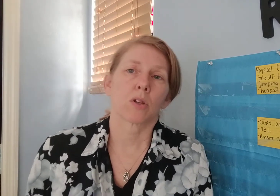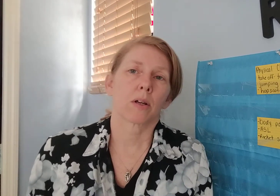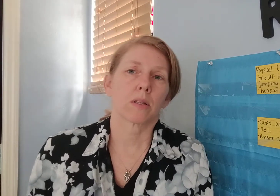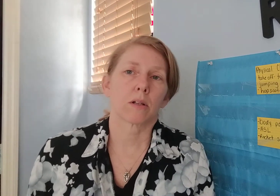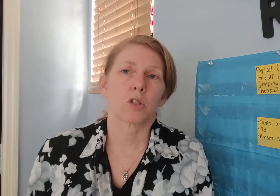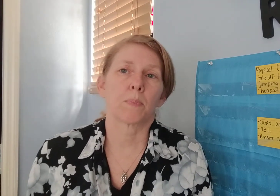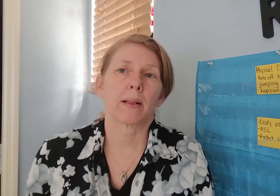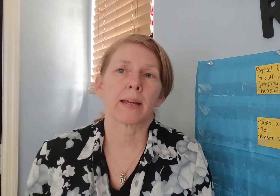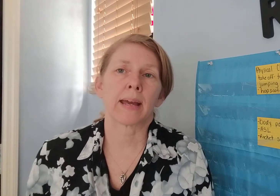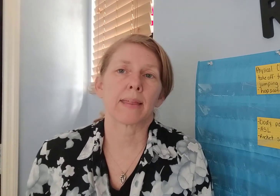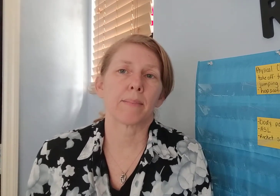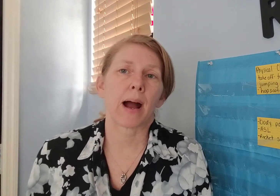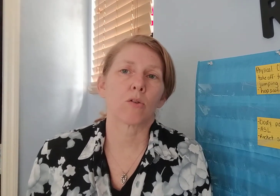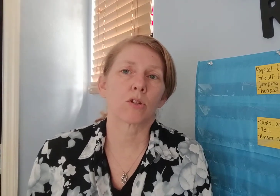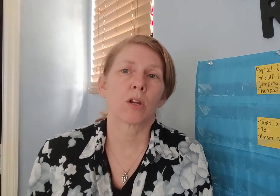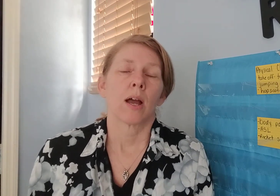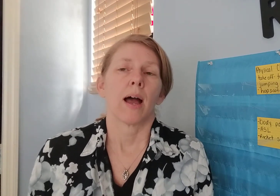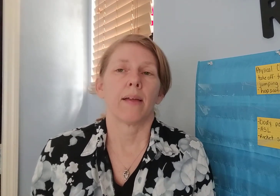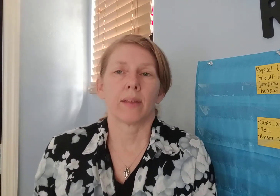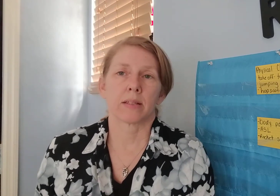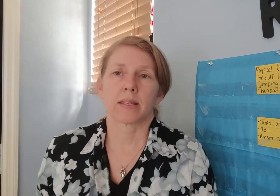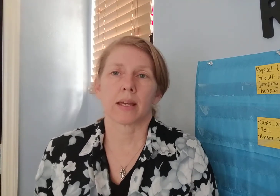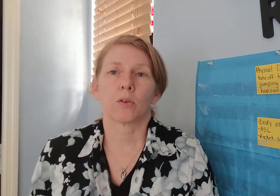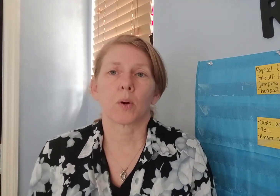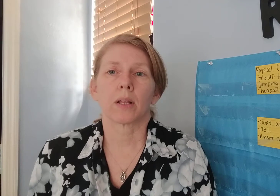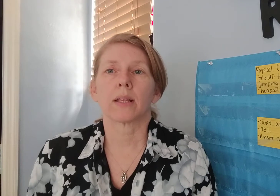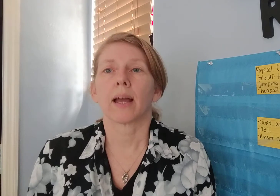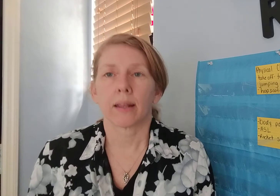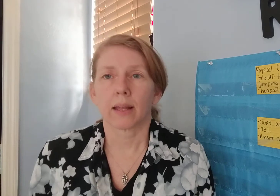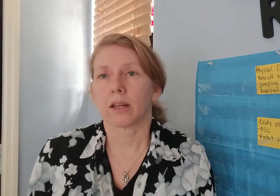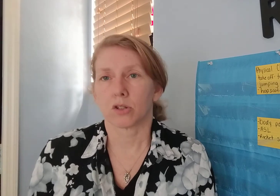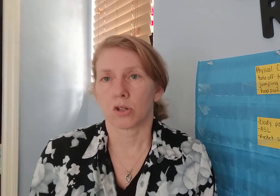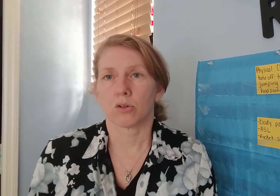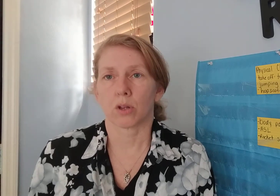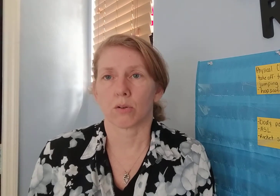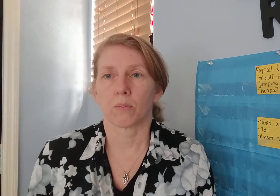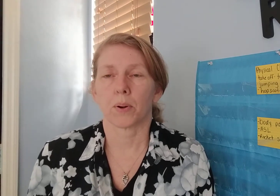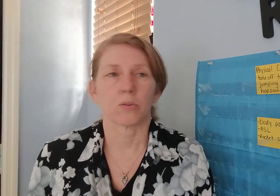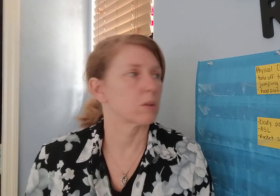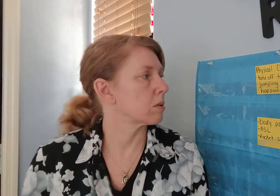long as they're spelling them out and then saying the word at the end, they could choose their own poses.